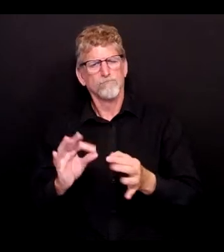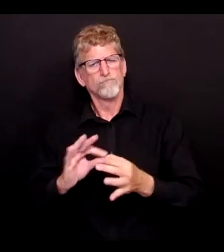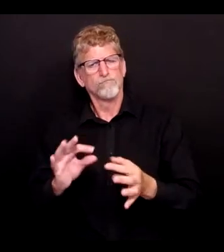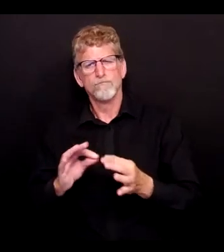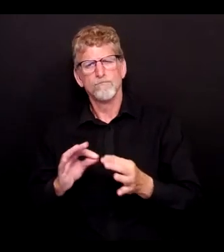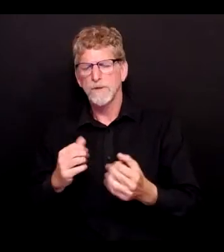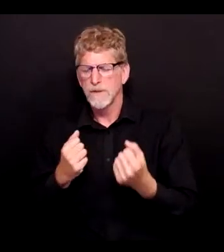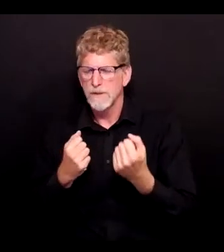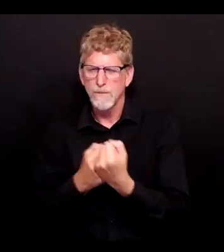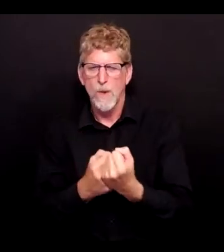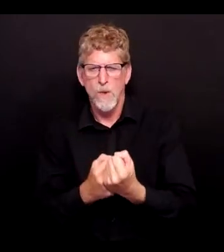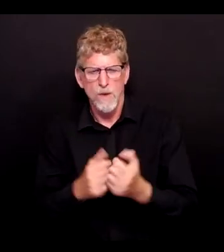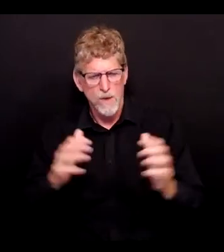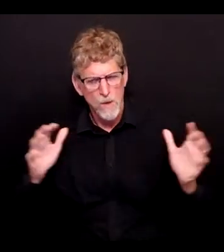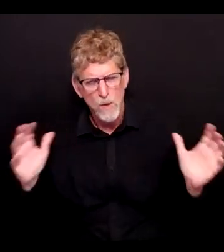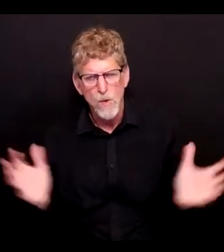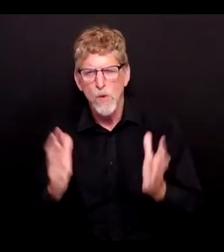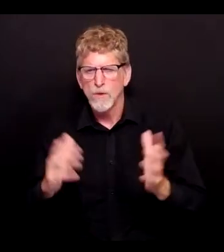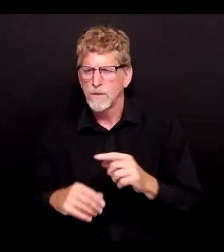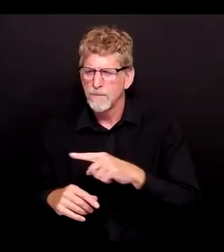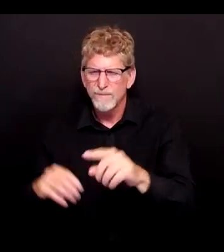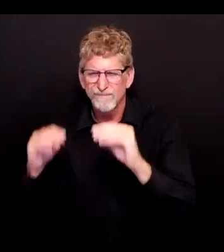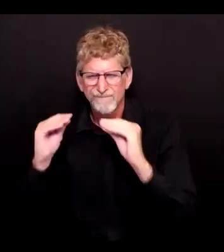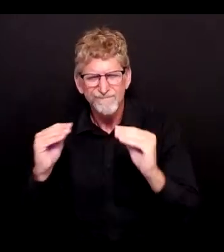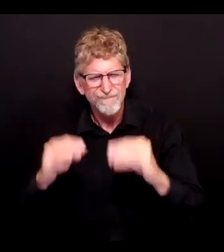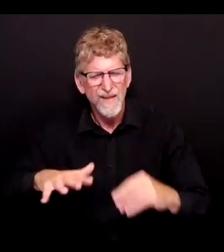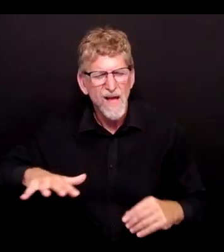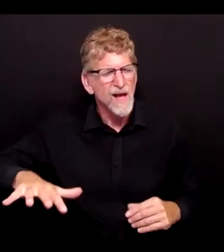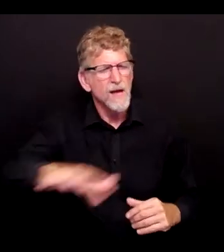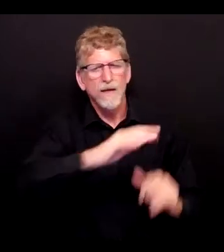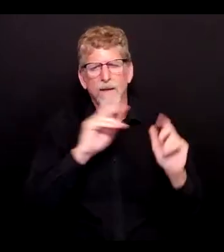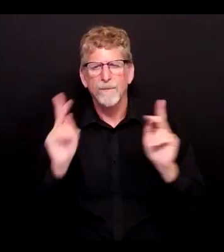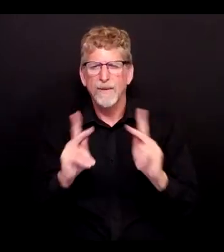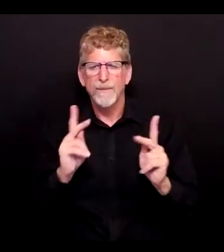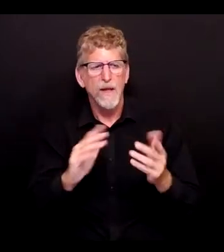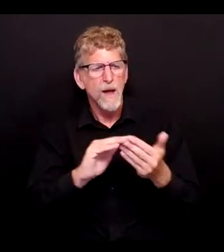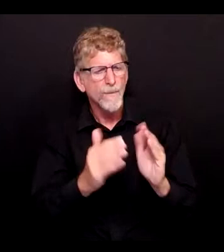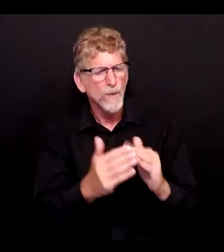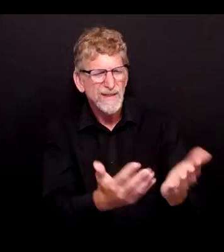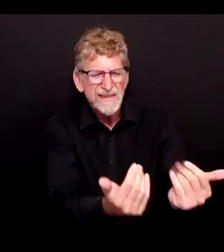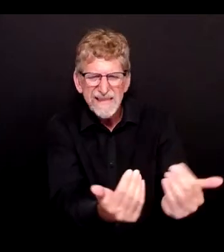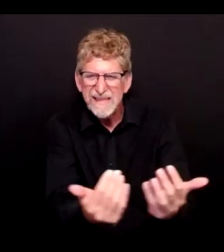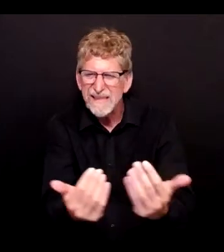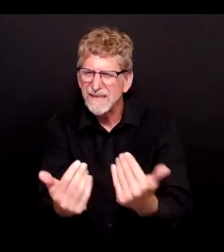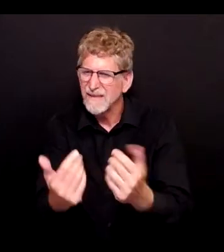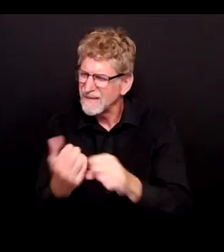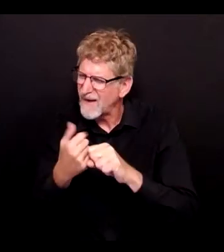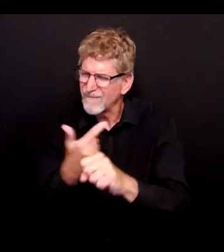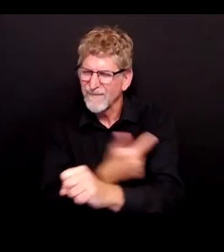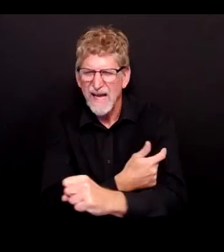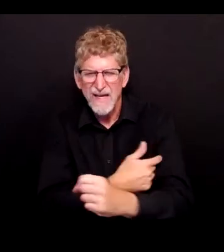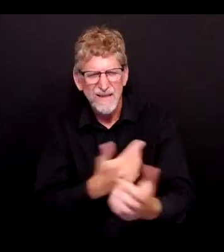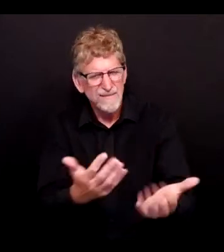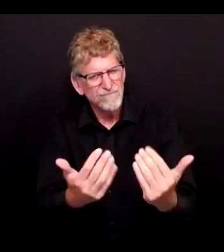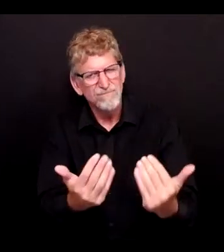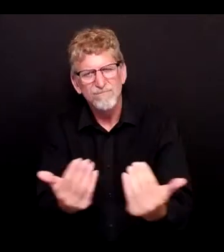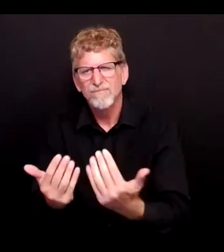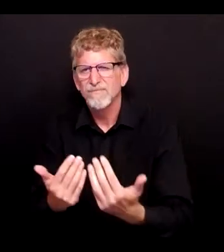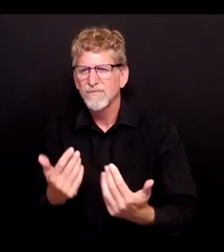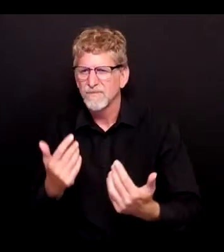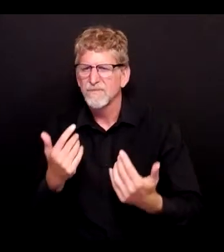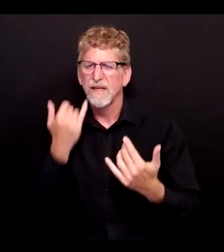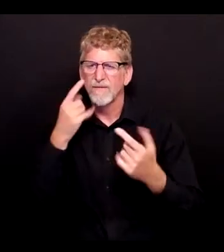encouraging and educating people in the community to take the opportunity when they have it to get vaccinated. And certainly